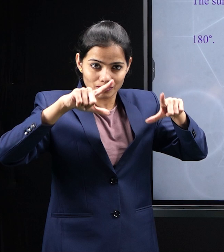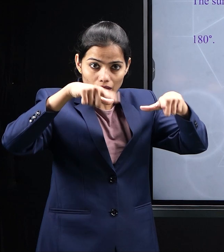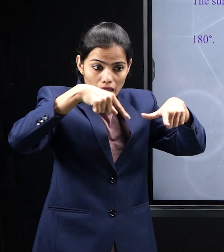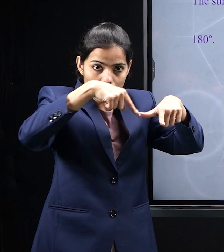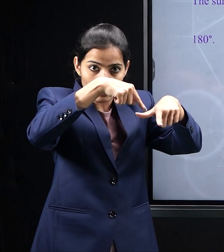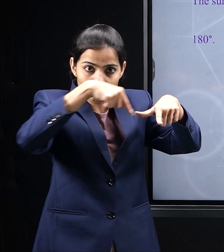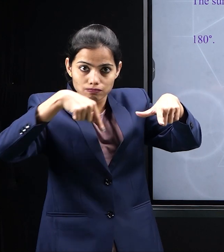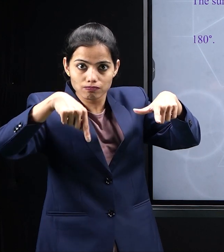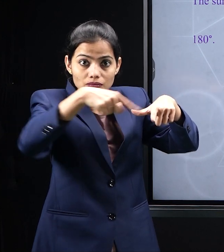180 degree.